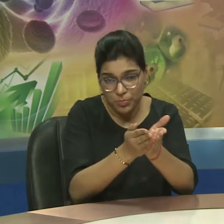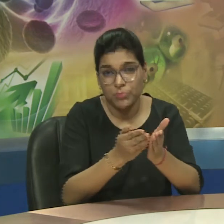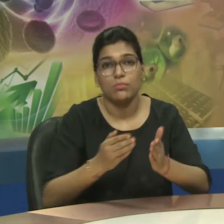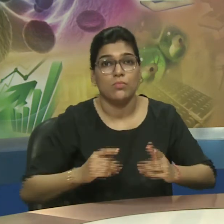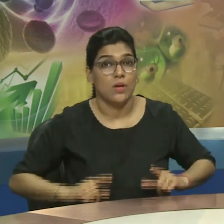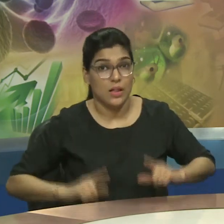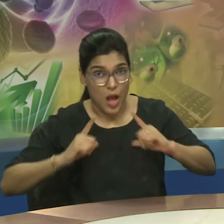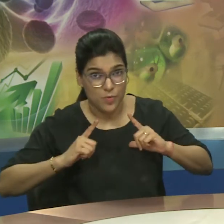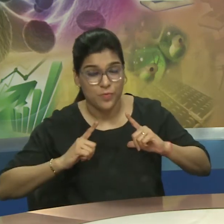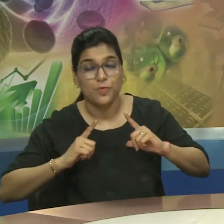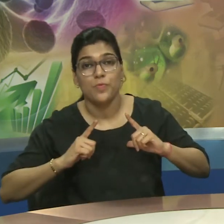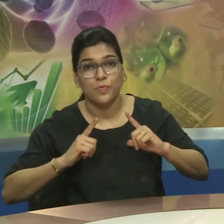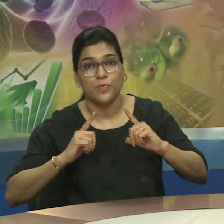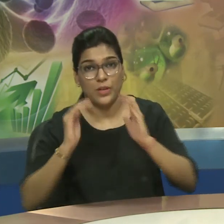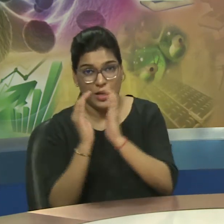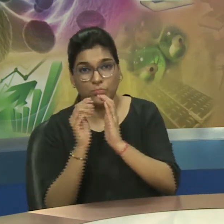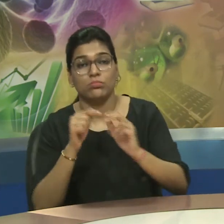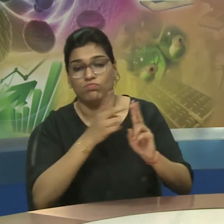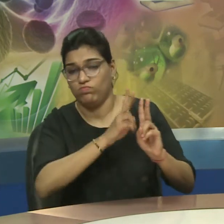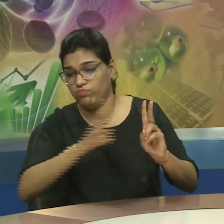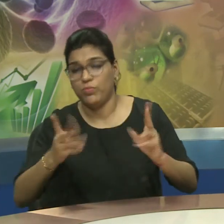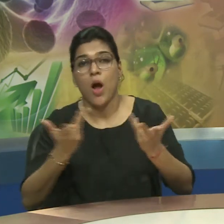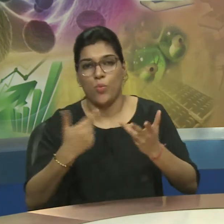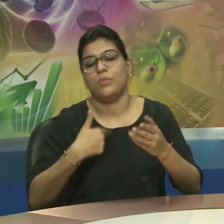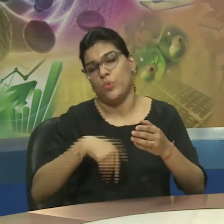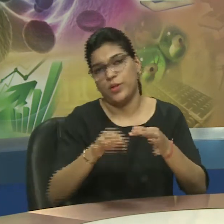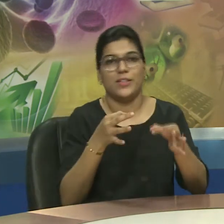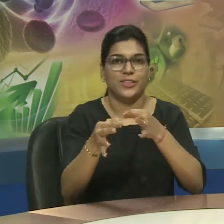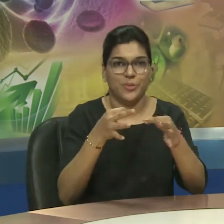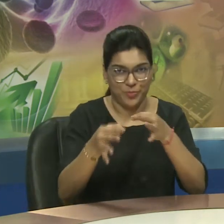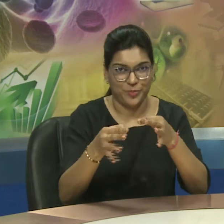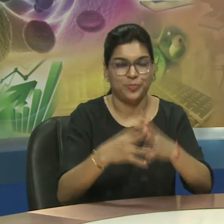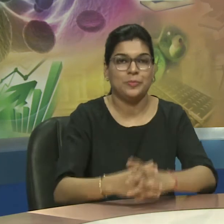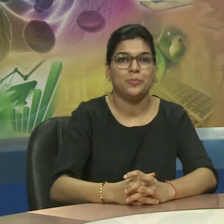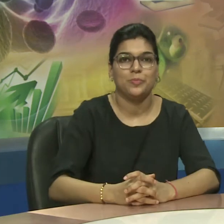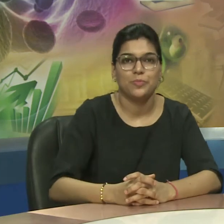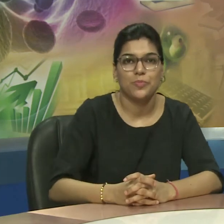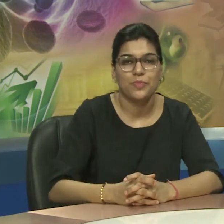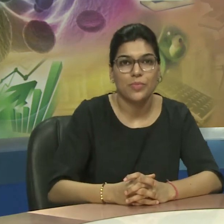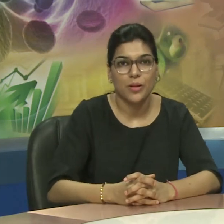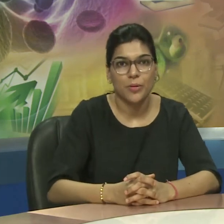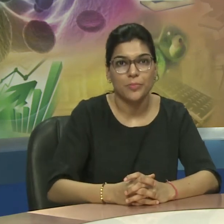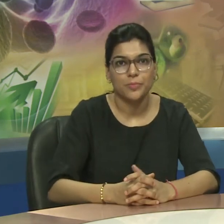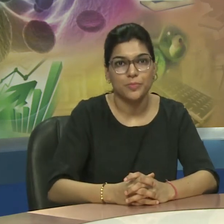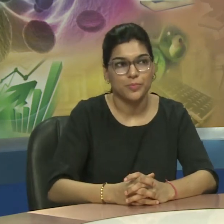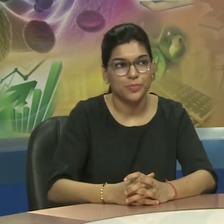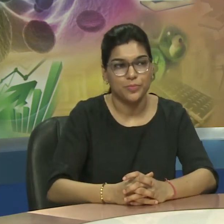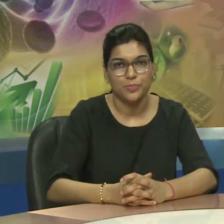As we have read fire policy, marine policy and life insurance policy, now we will discuss the